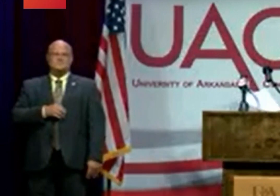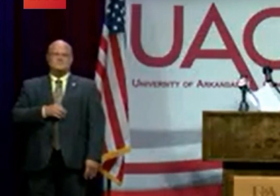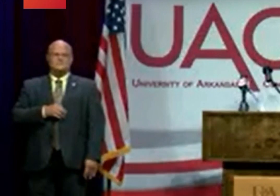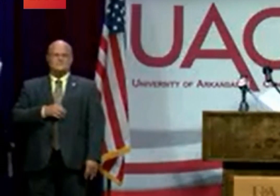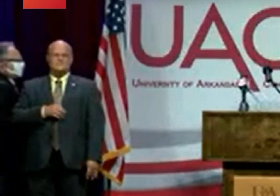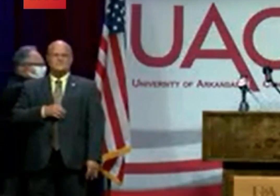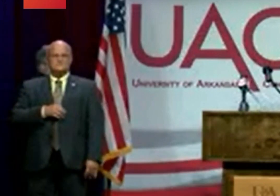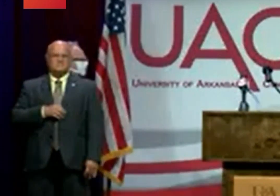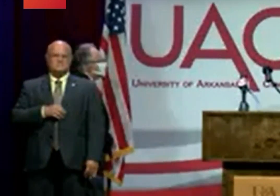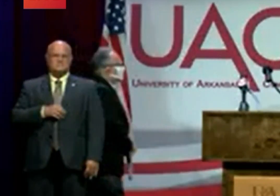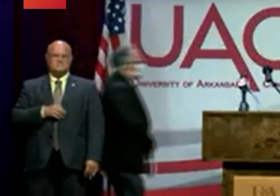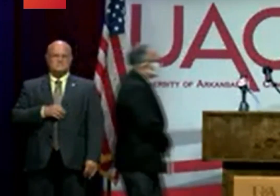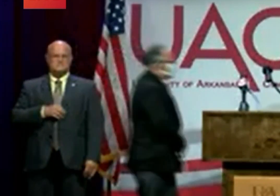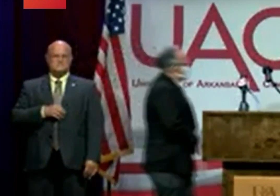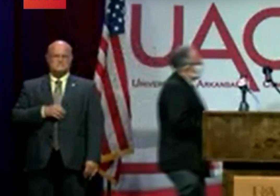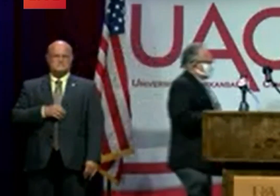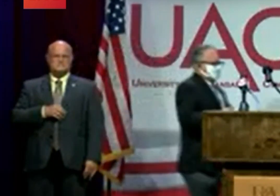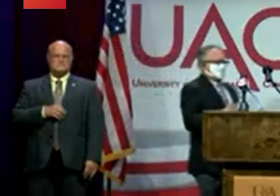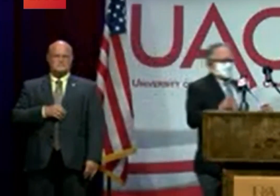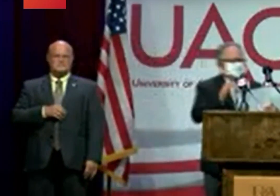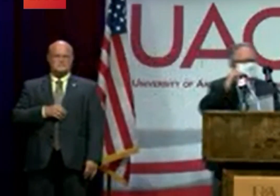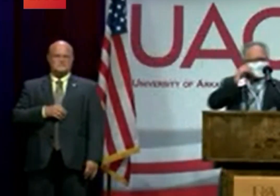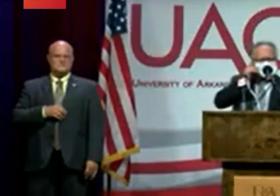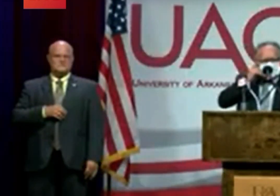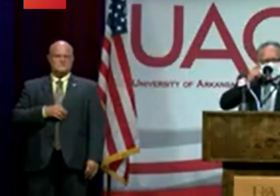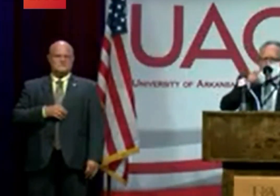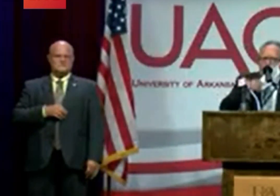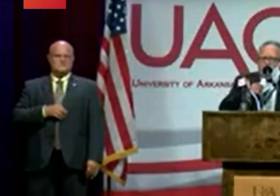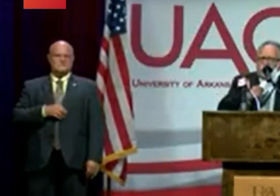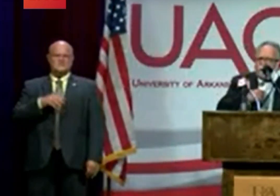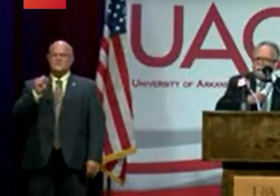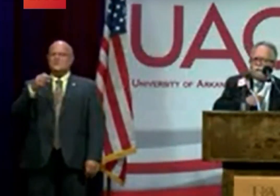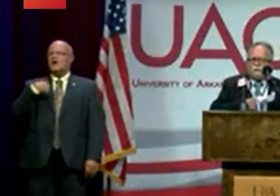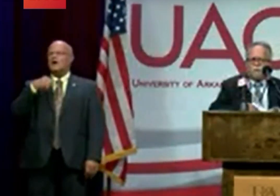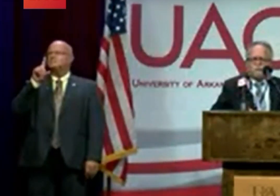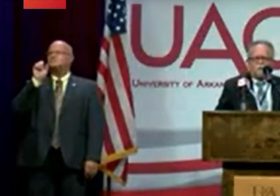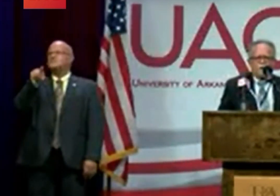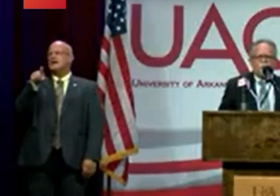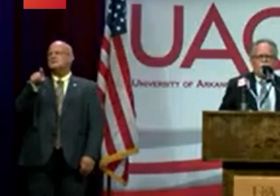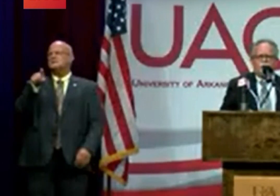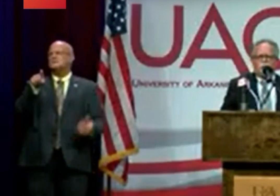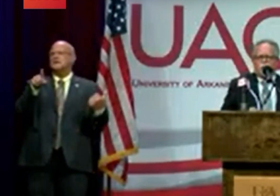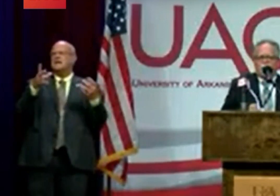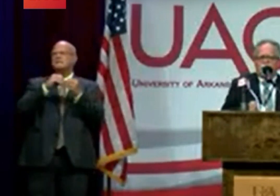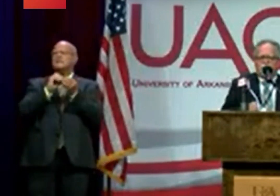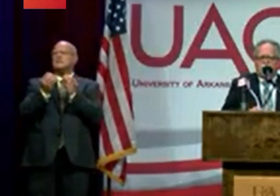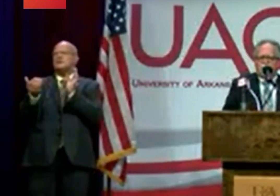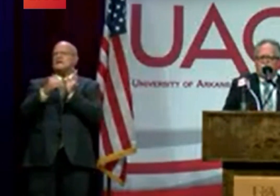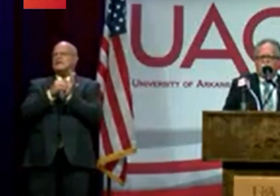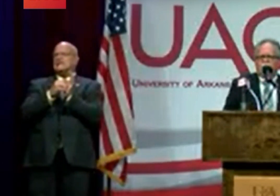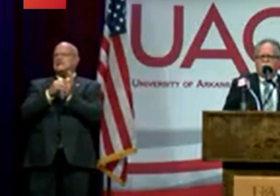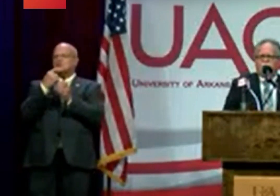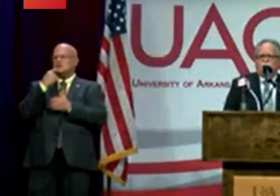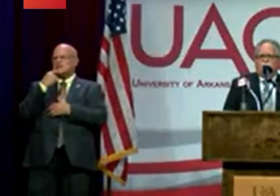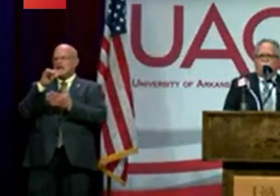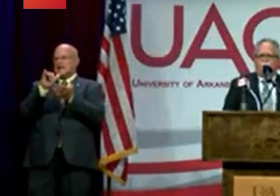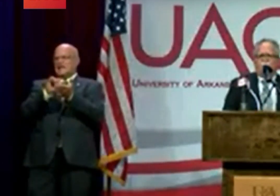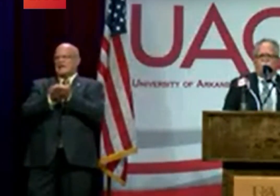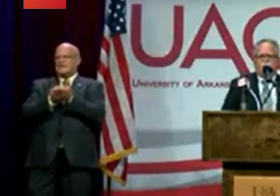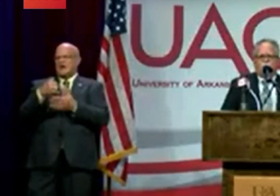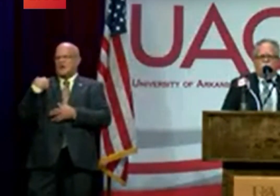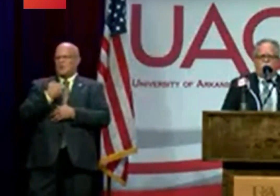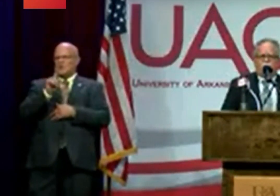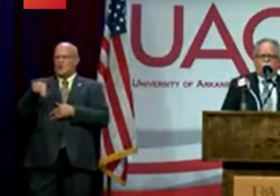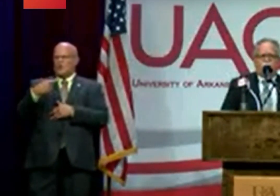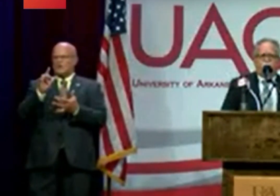Hovering around 4%. And I don't know whether that. So I'm going to ask you to give me that number again. That you're saying that we were